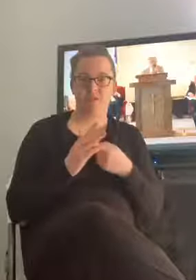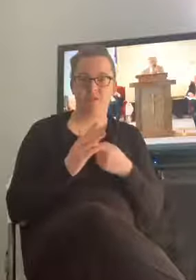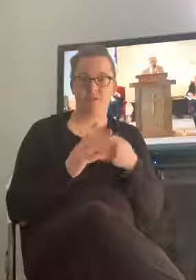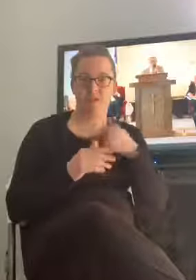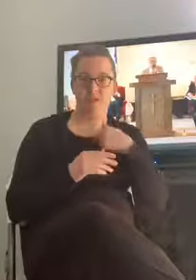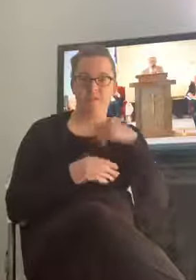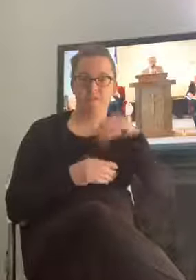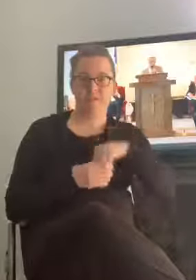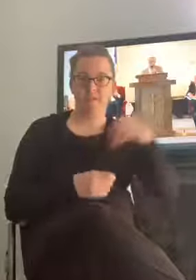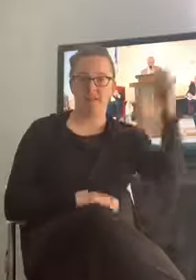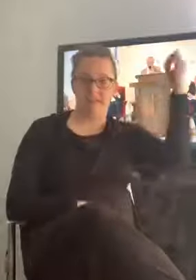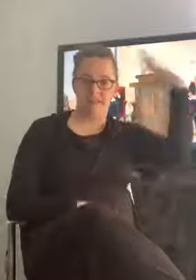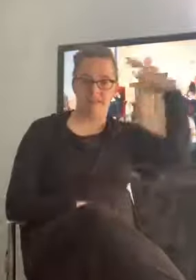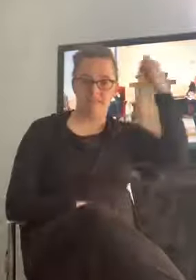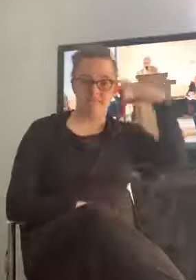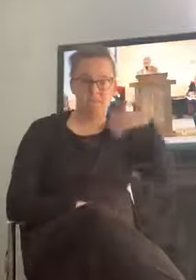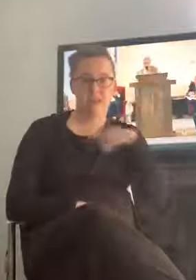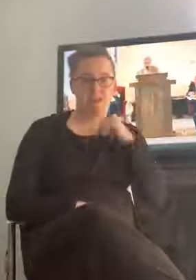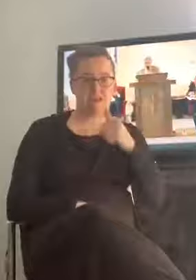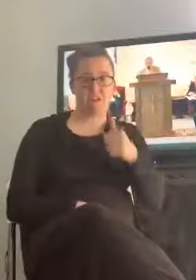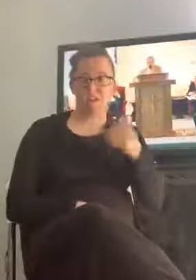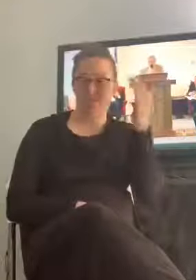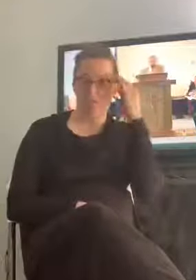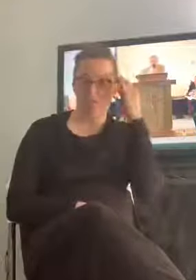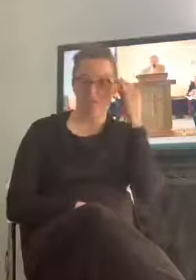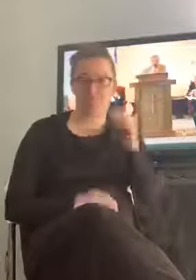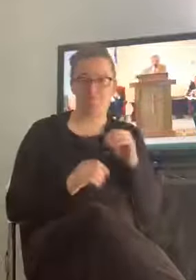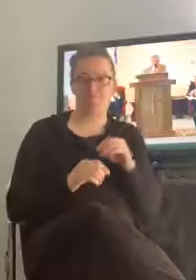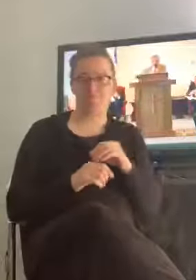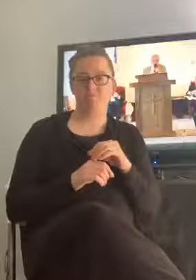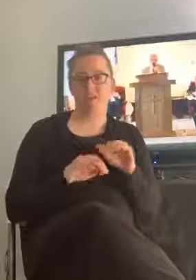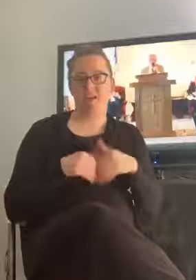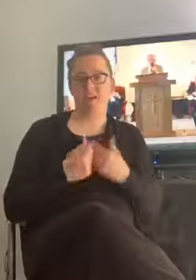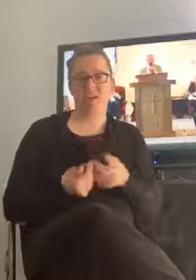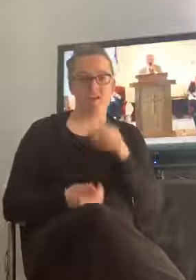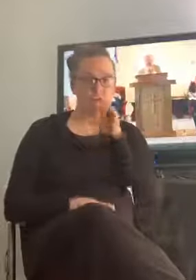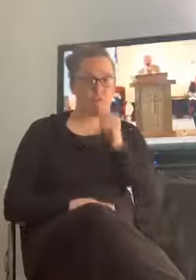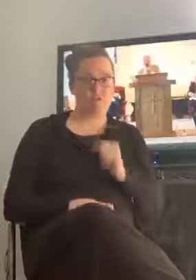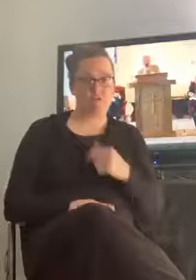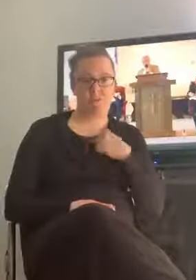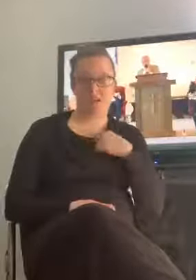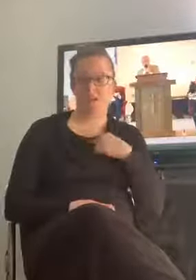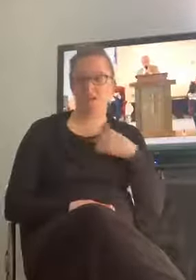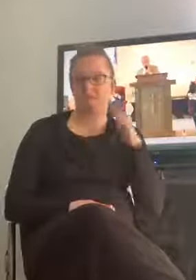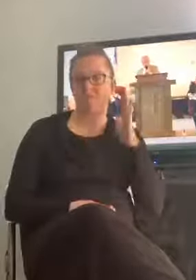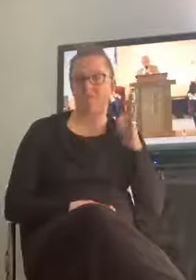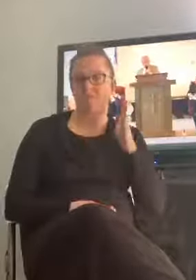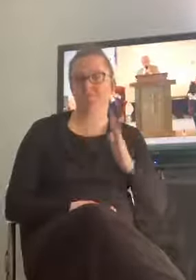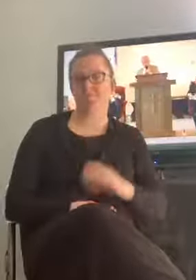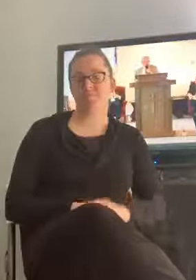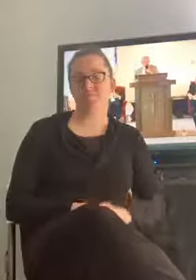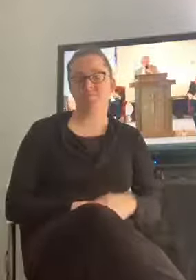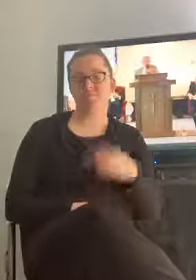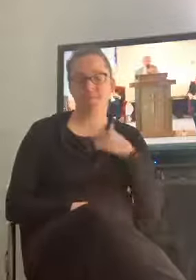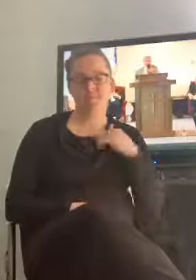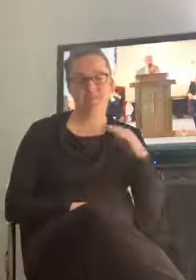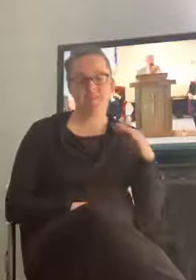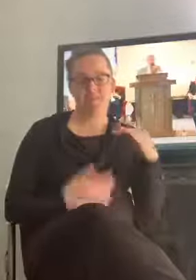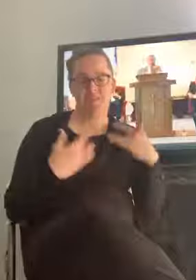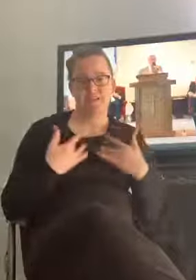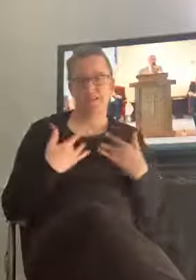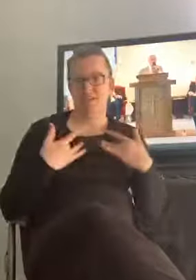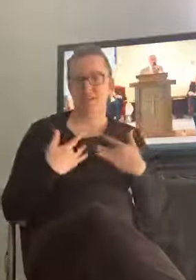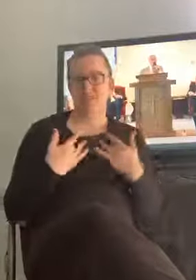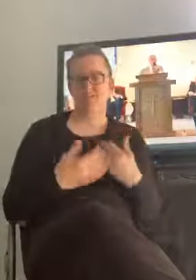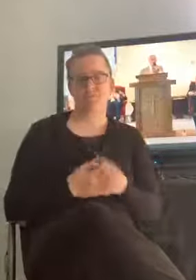can't even tell you how old I was. I have no memory of my age. All I know is I was young. And